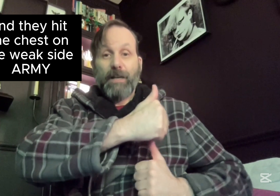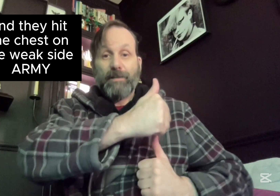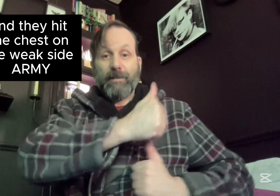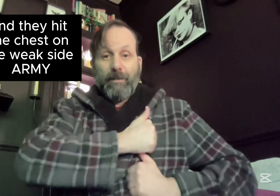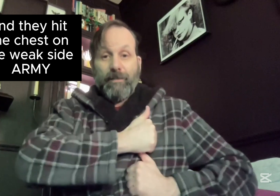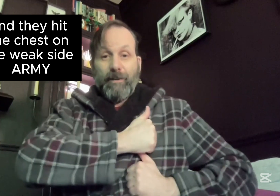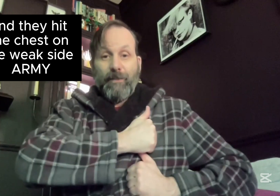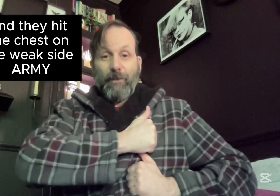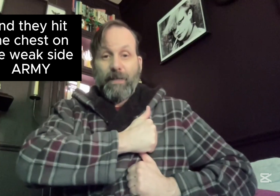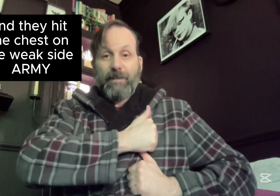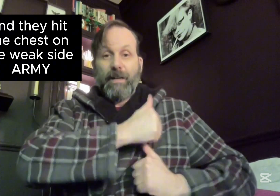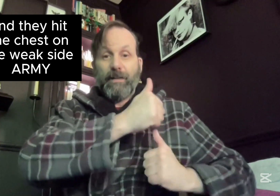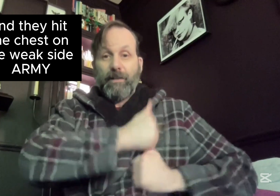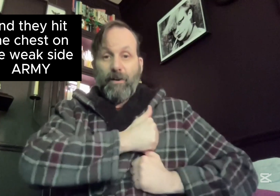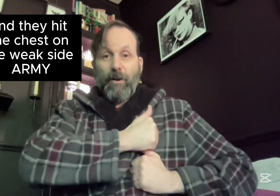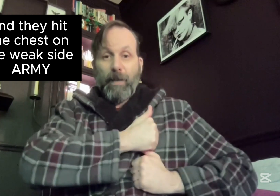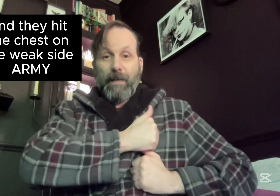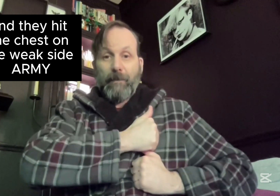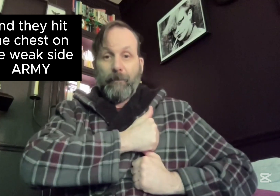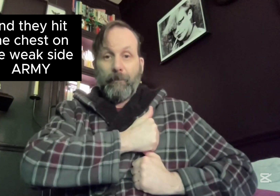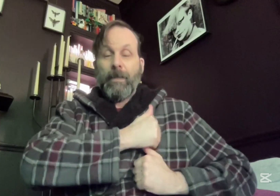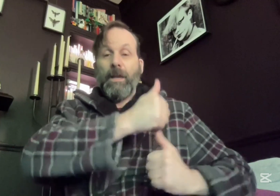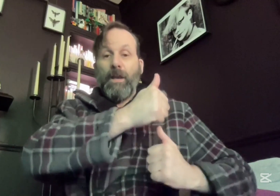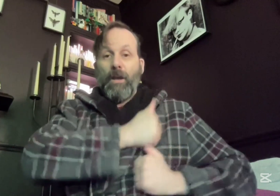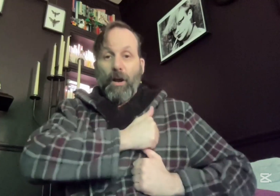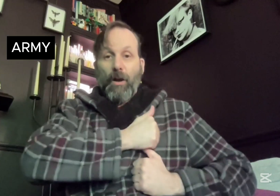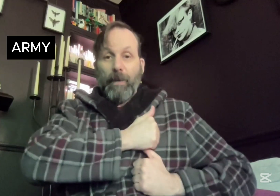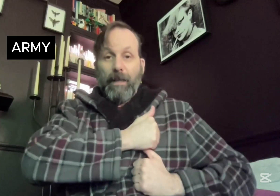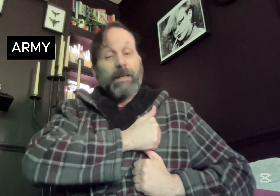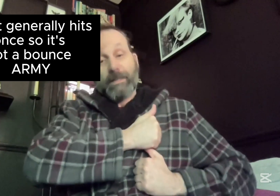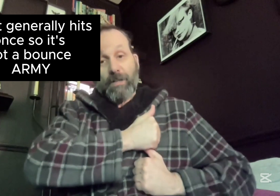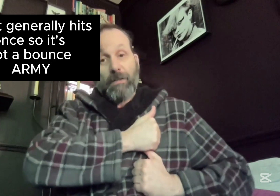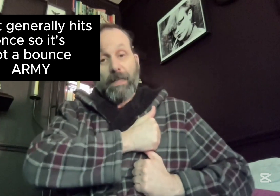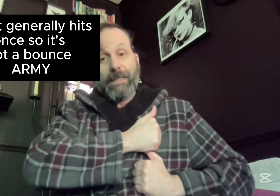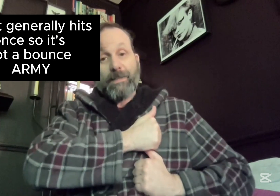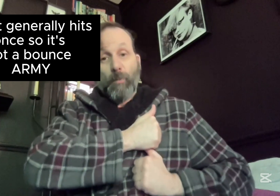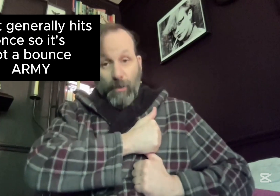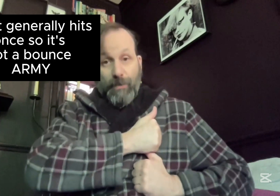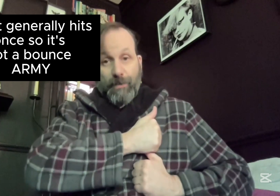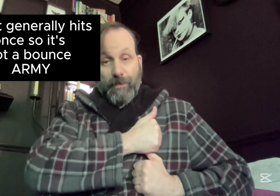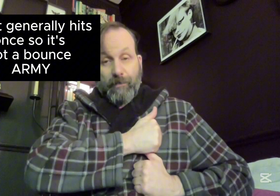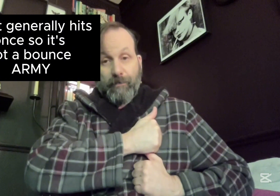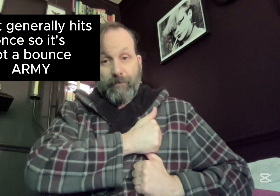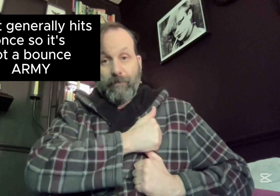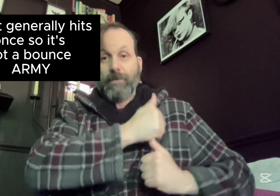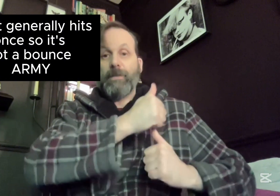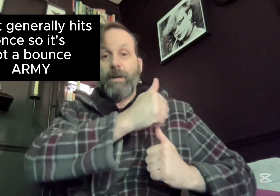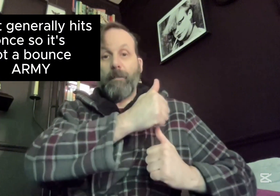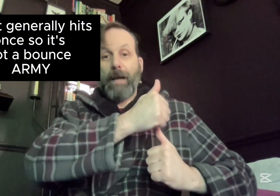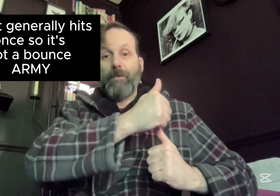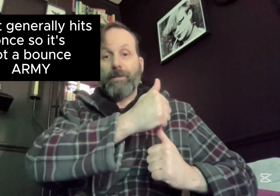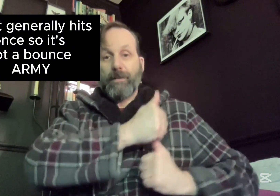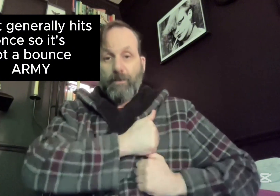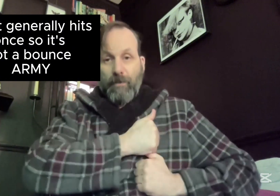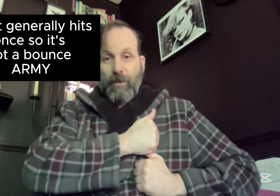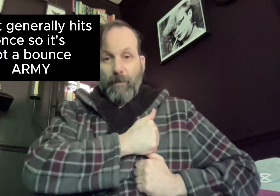chest on the weak side, army, army. And it generally hits once, so it's not a bounce,